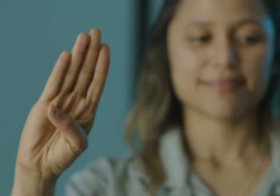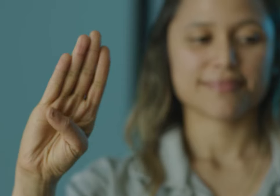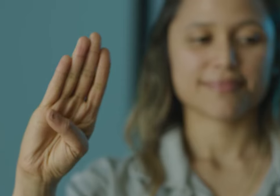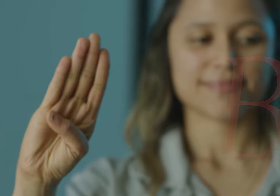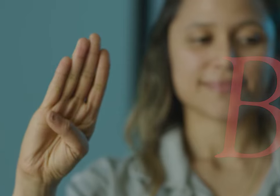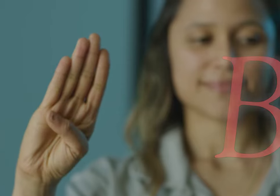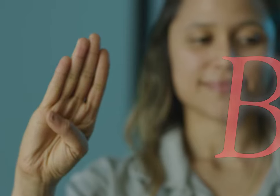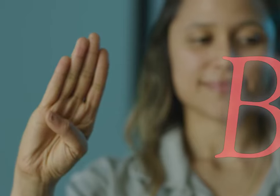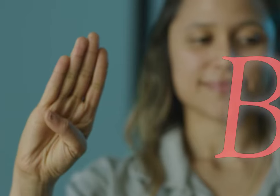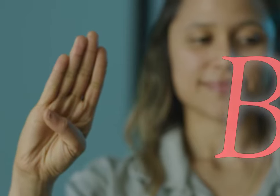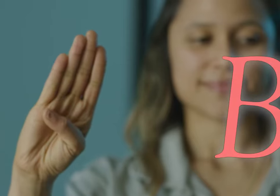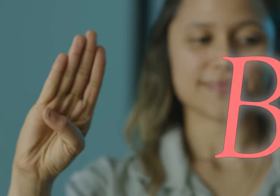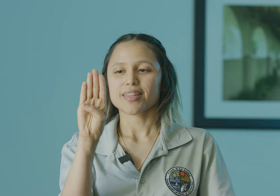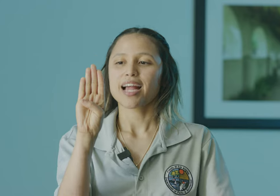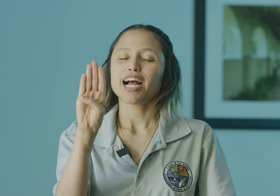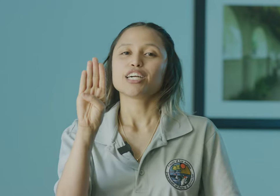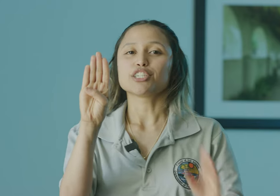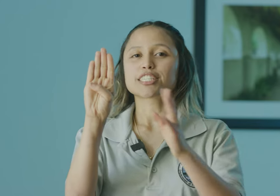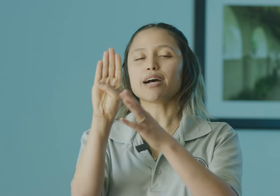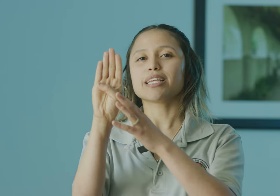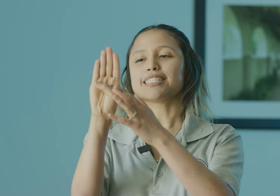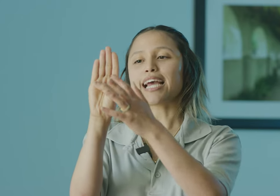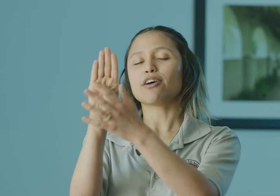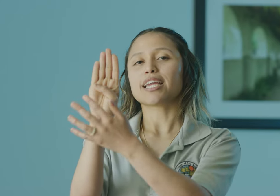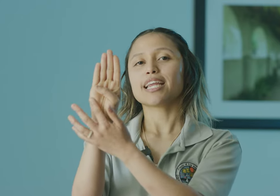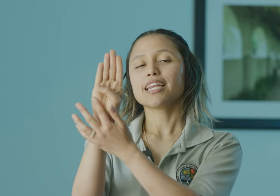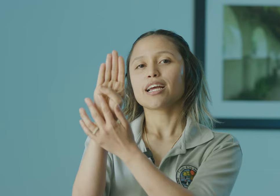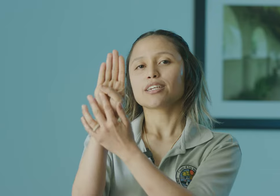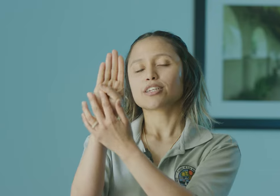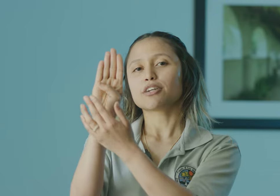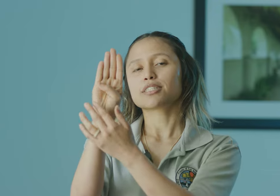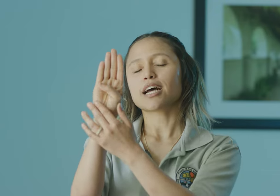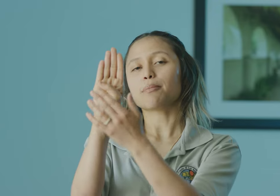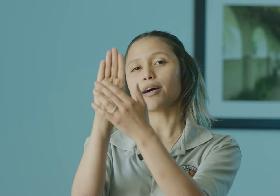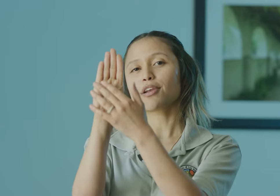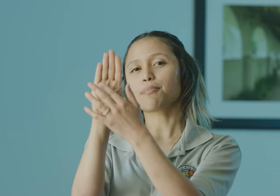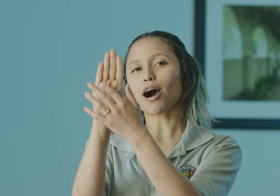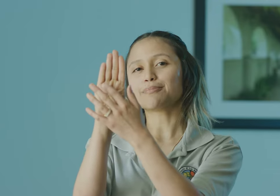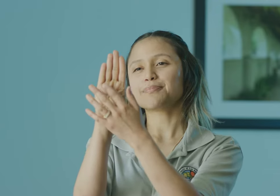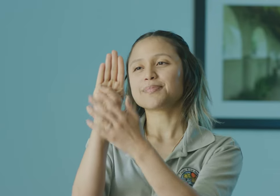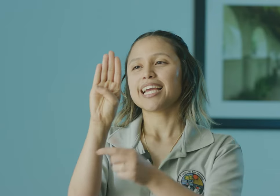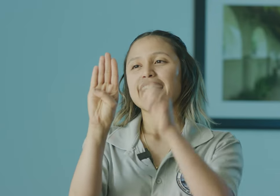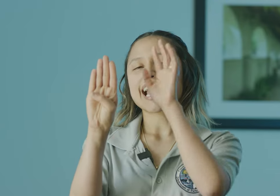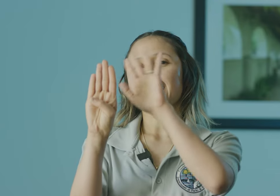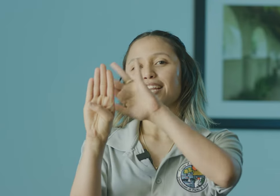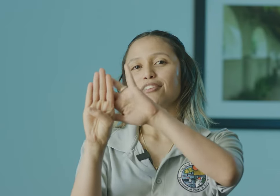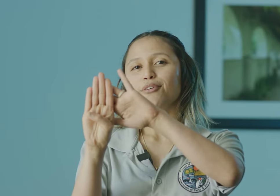B. Your thumb is now in, close above your palm and your four